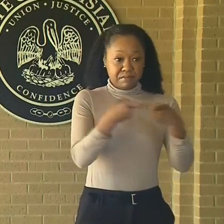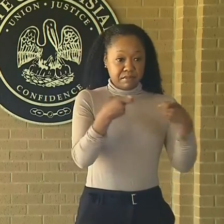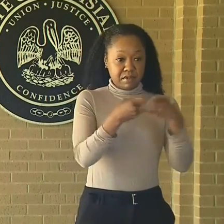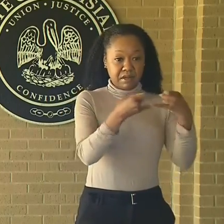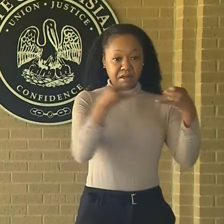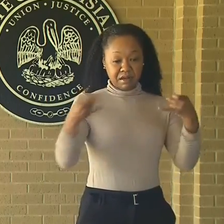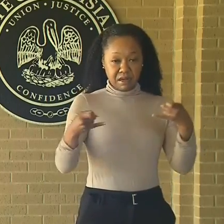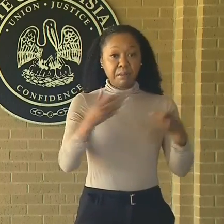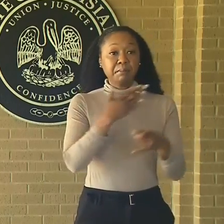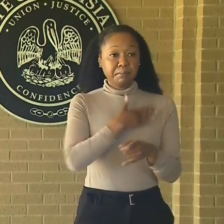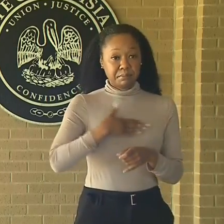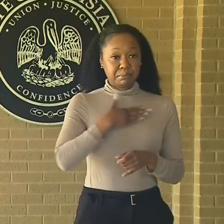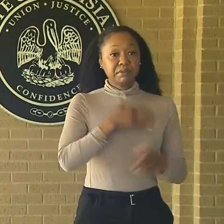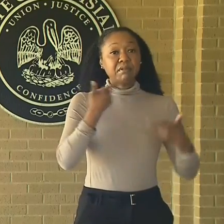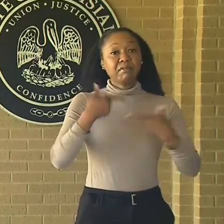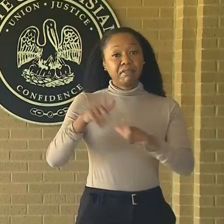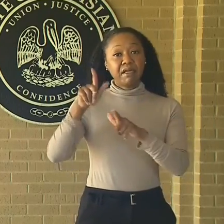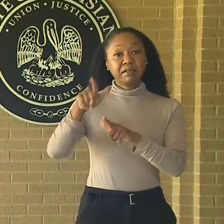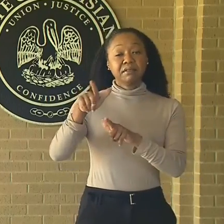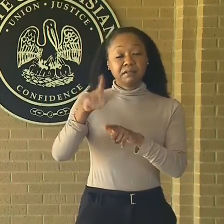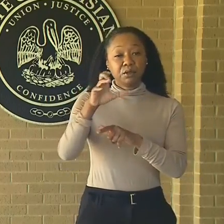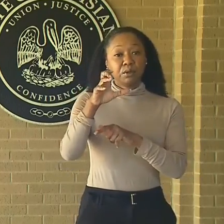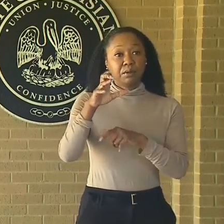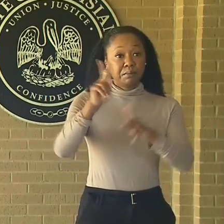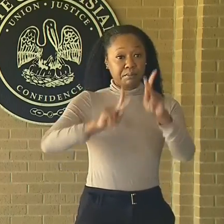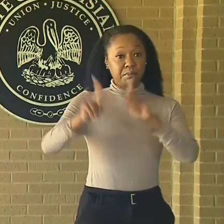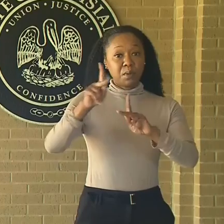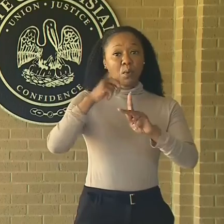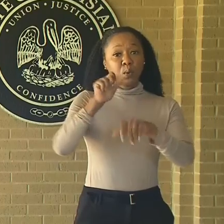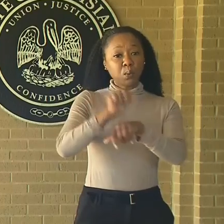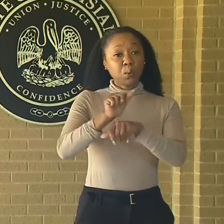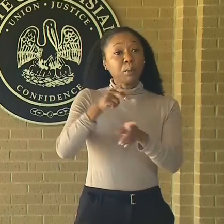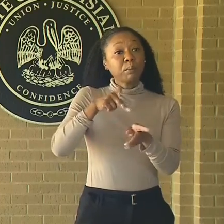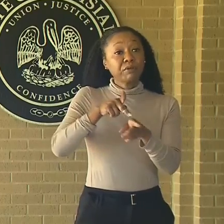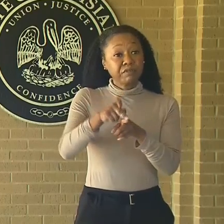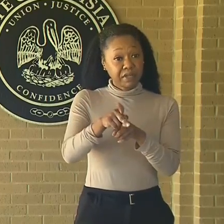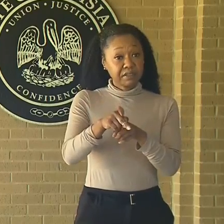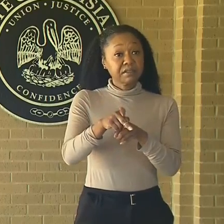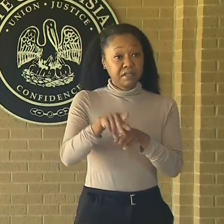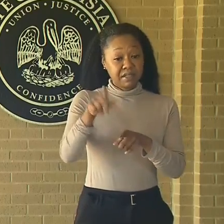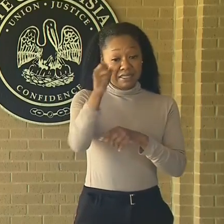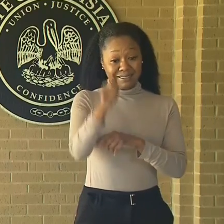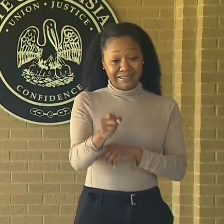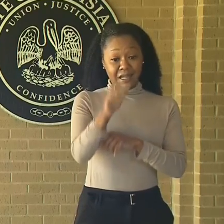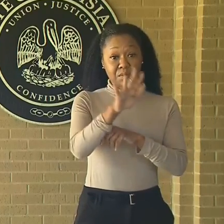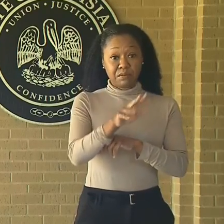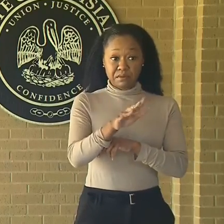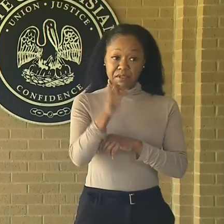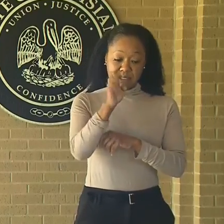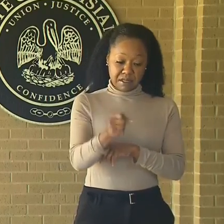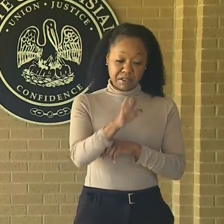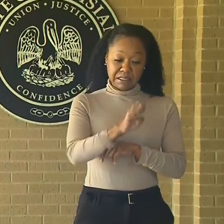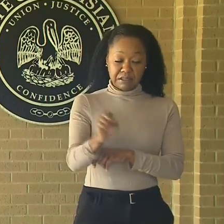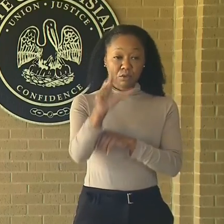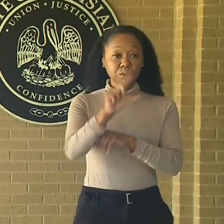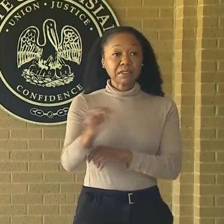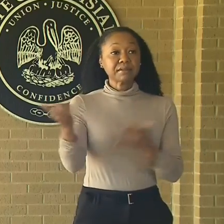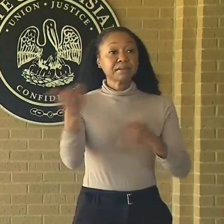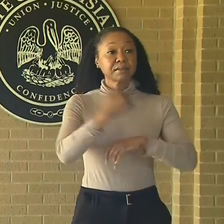the linemen and the line crews that are out and about southeast Louisiana today.